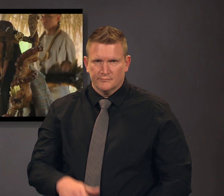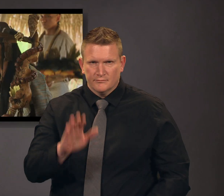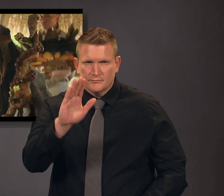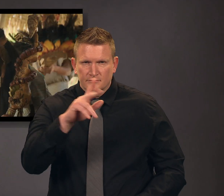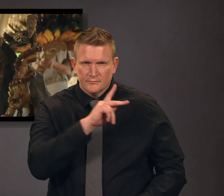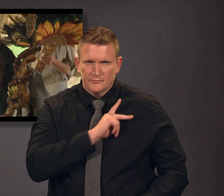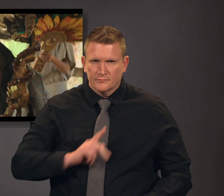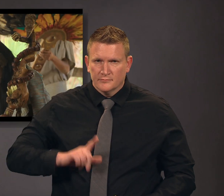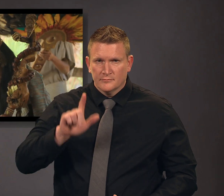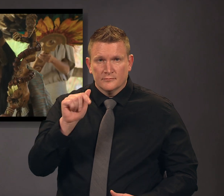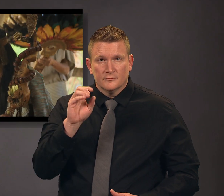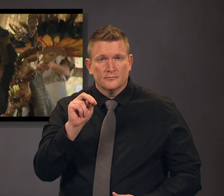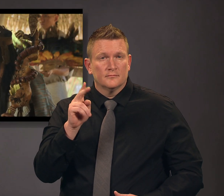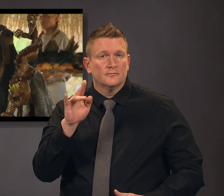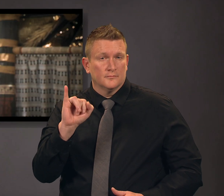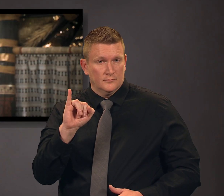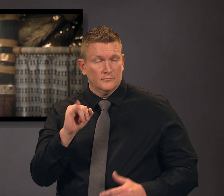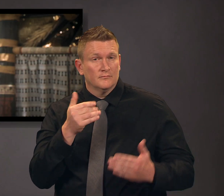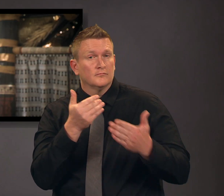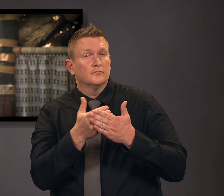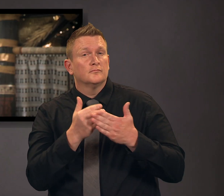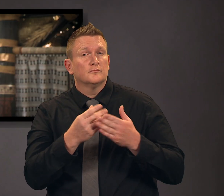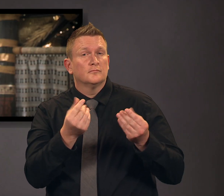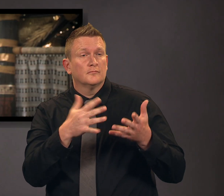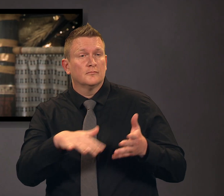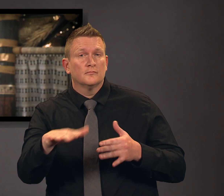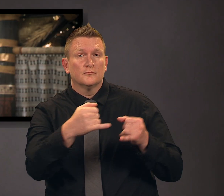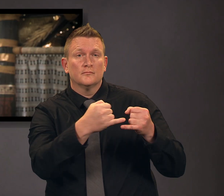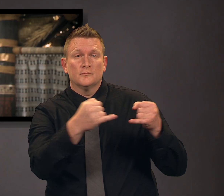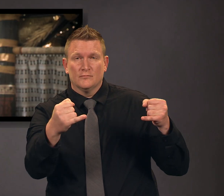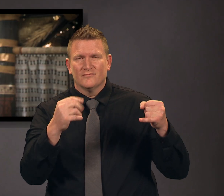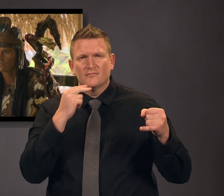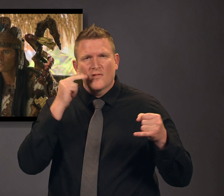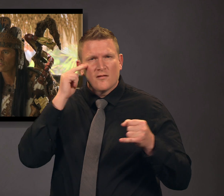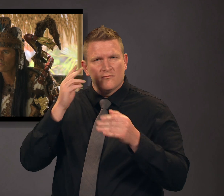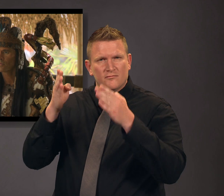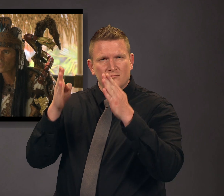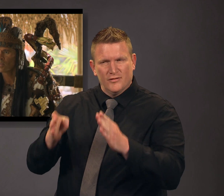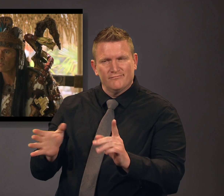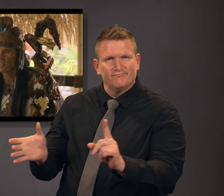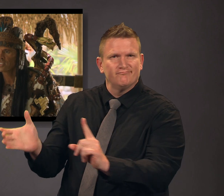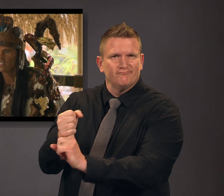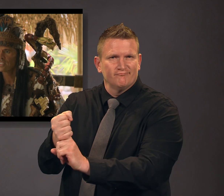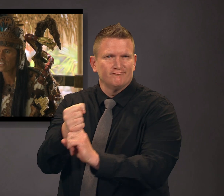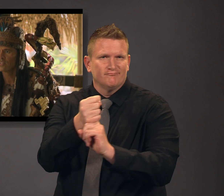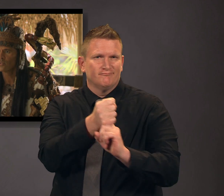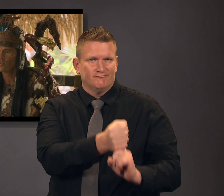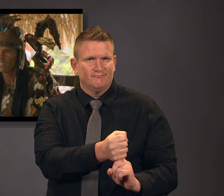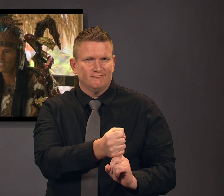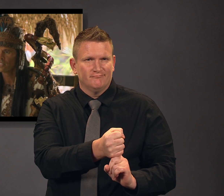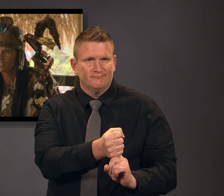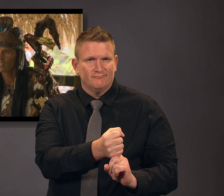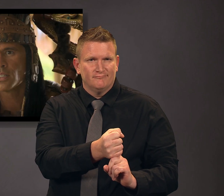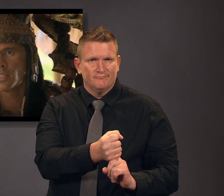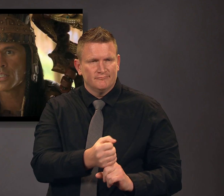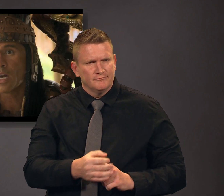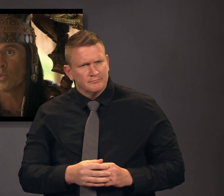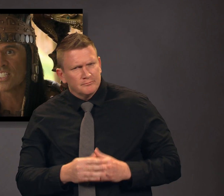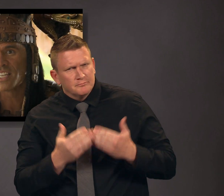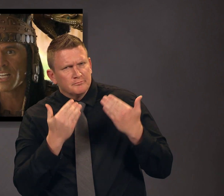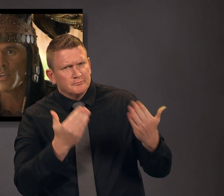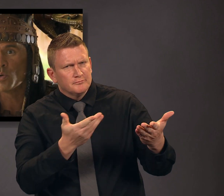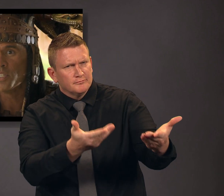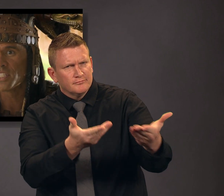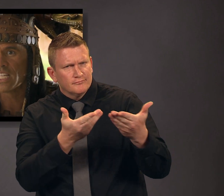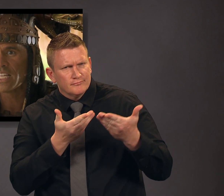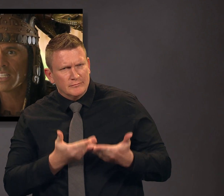King Lamoni, a Nephite has been captured in the borders of our land. Bring the dissenter to me. I will